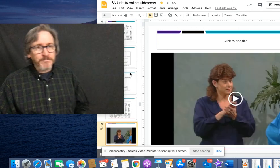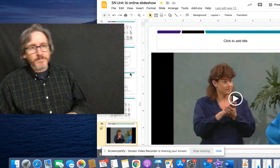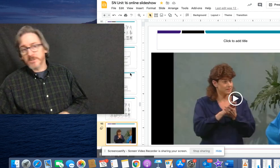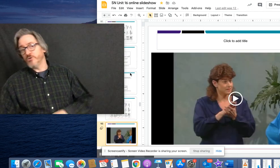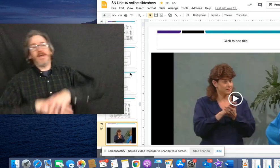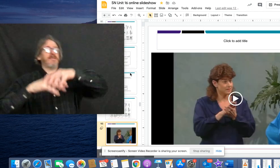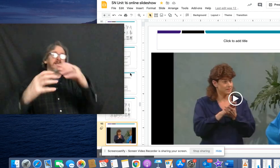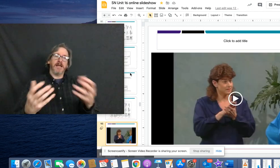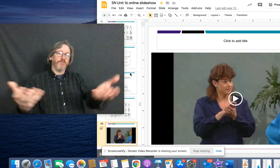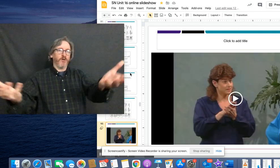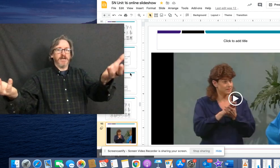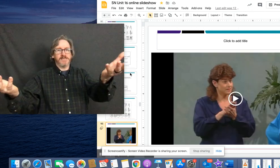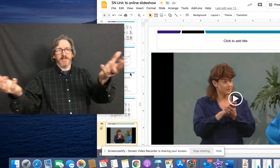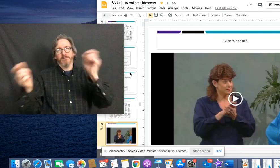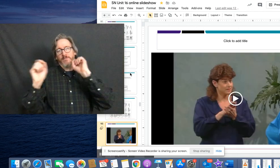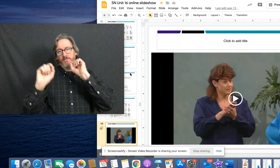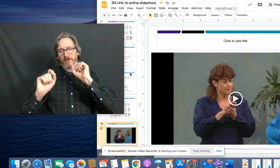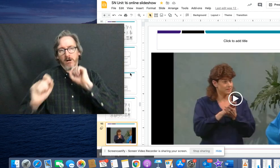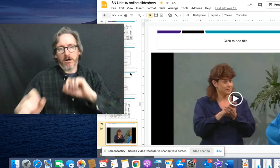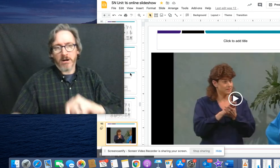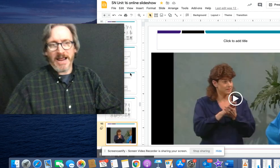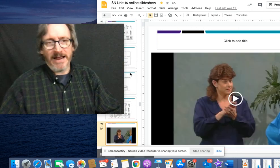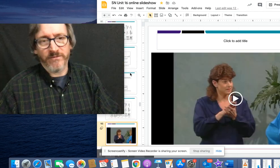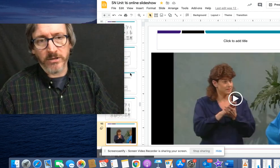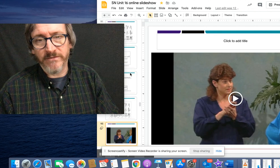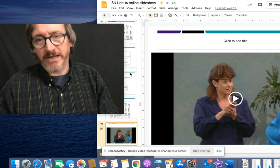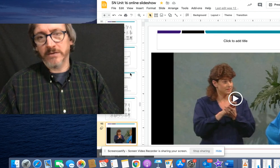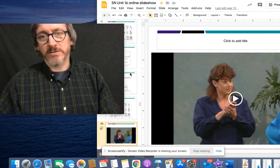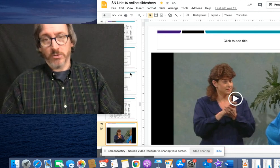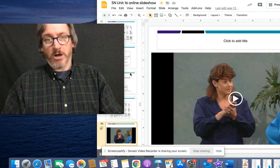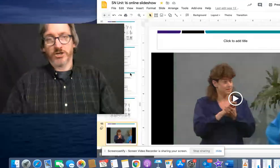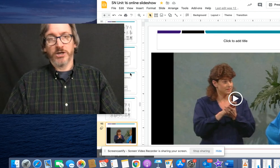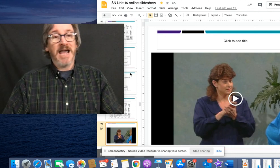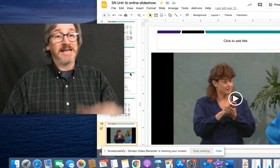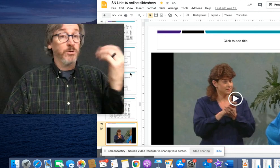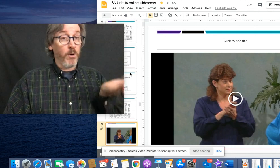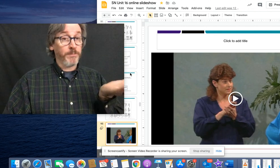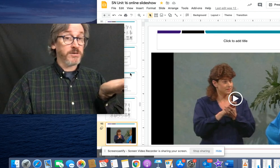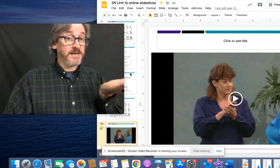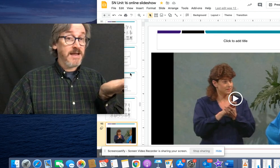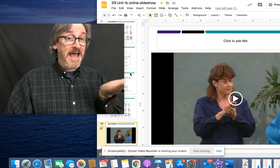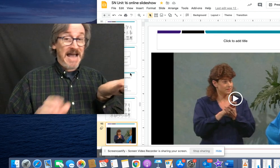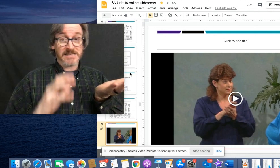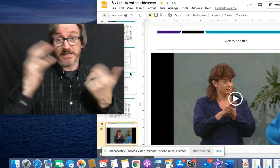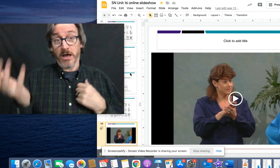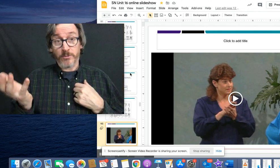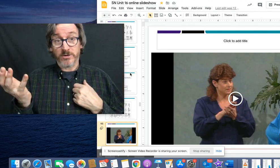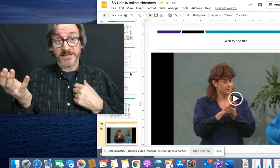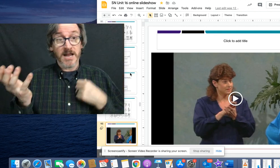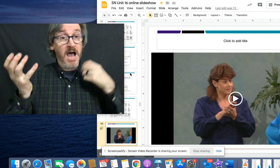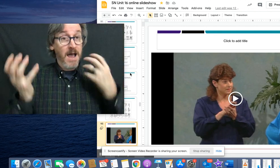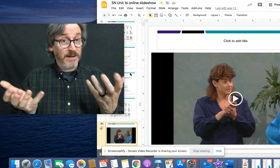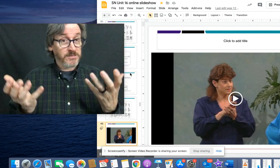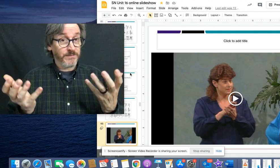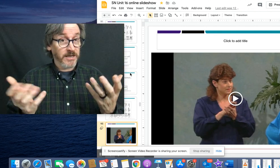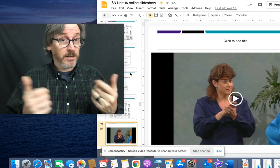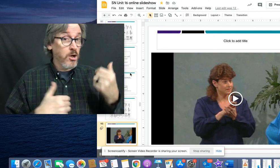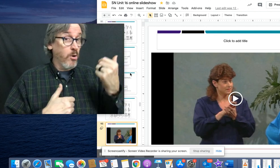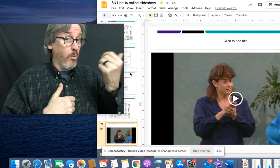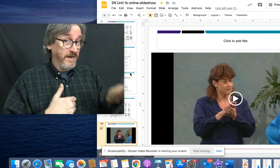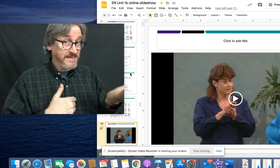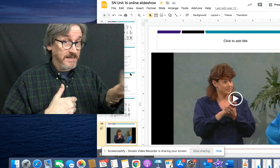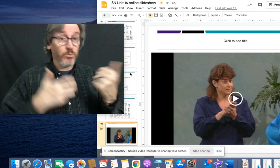So then, to make things a lot more easy, there are a handful of videos to watch as one person asks the other person about